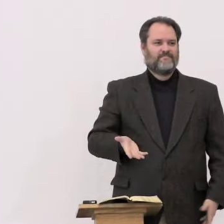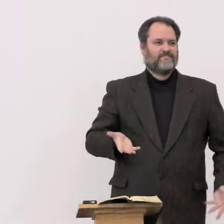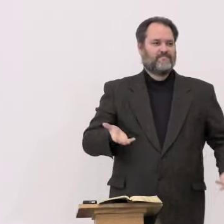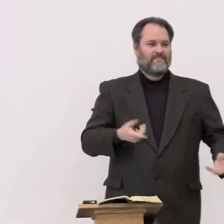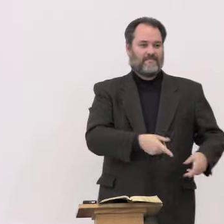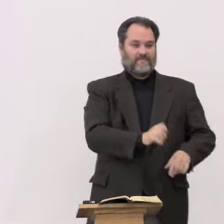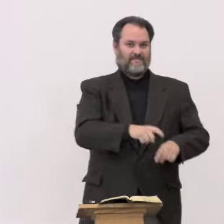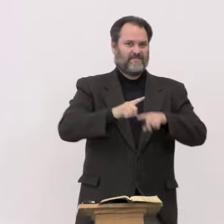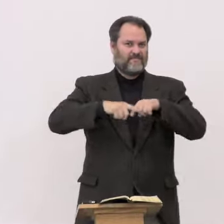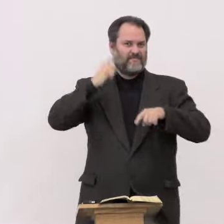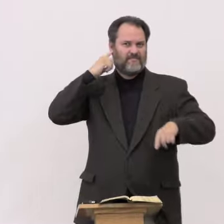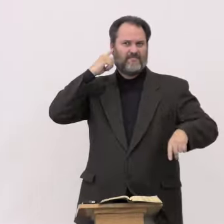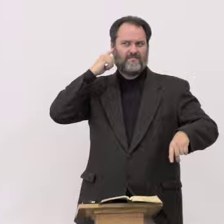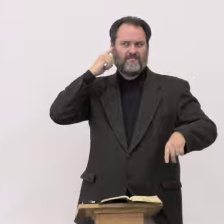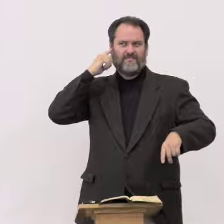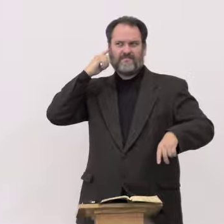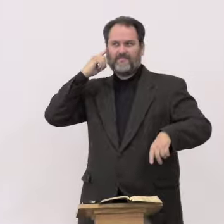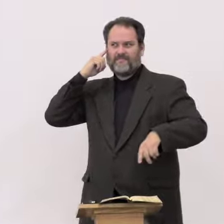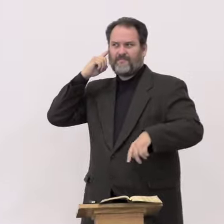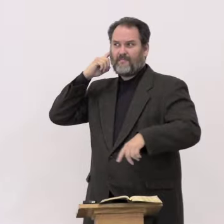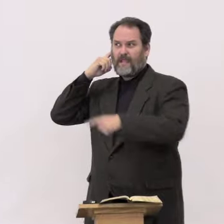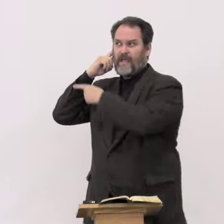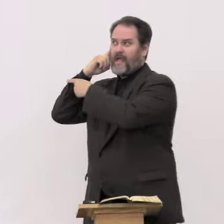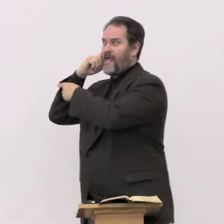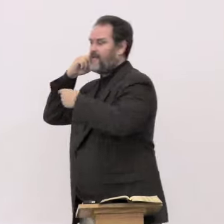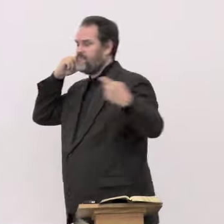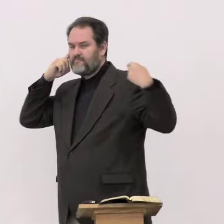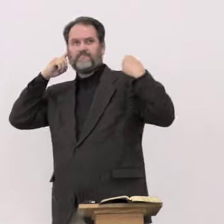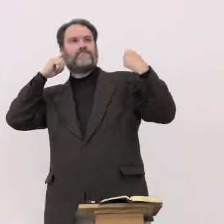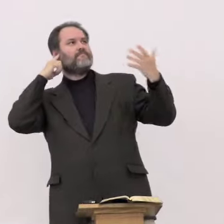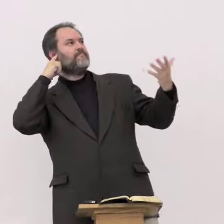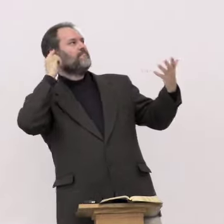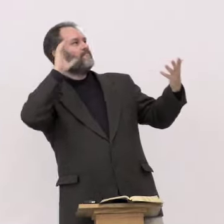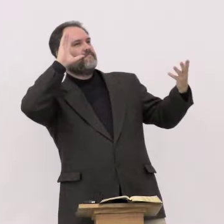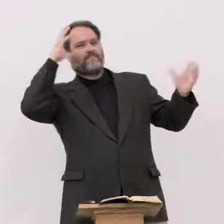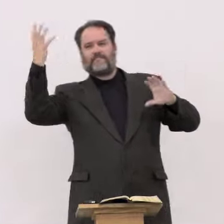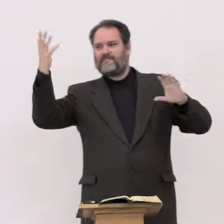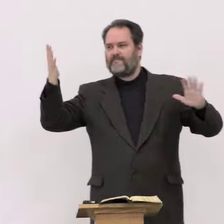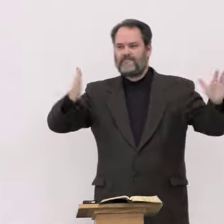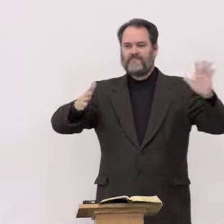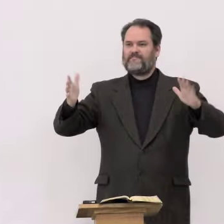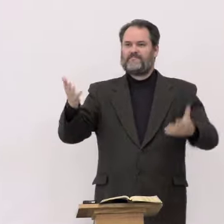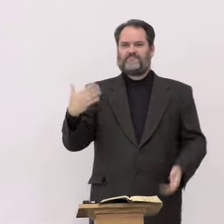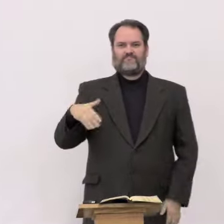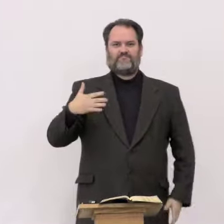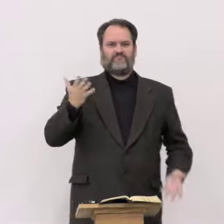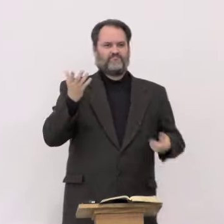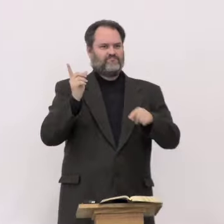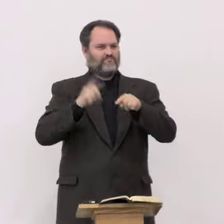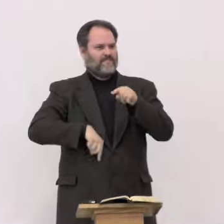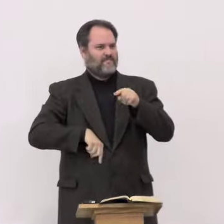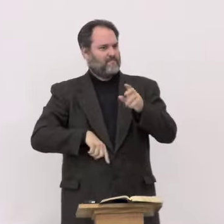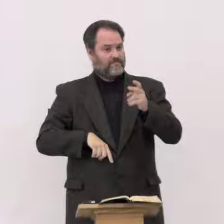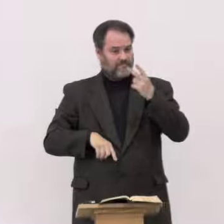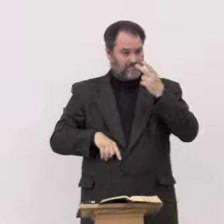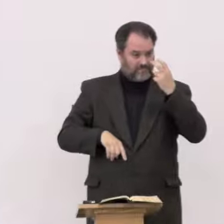protect you. It can't leave you in the right place. It would depend on its hearing, and yeah, it just can't